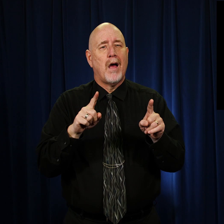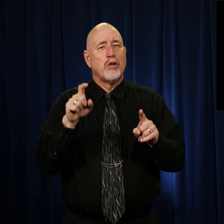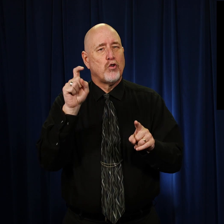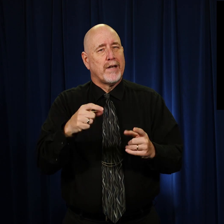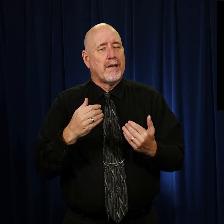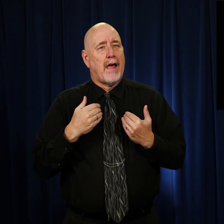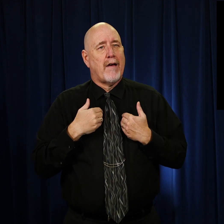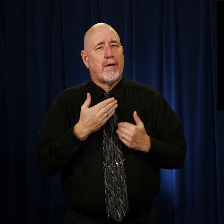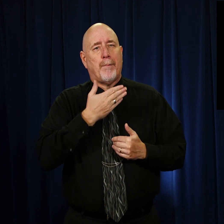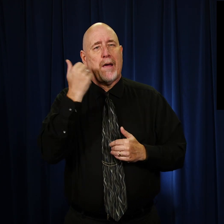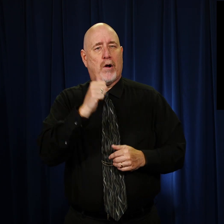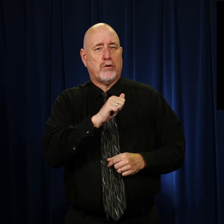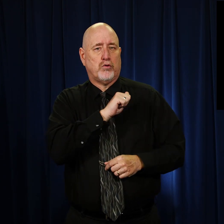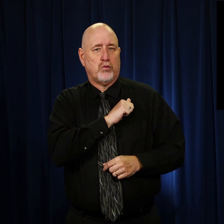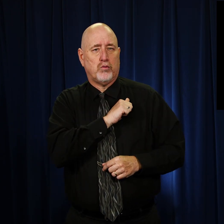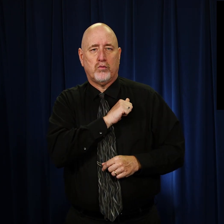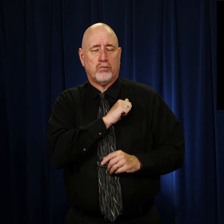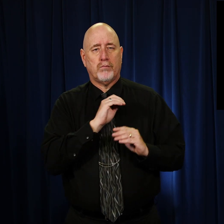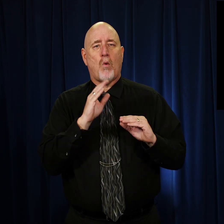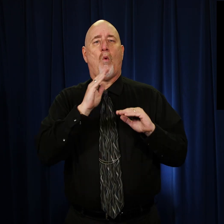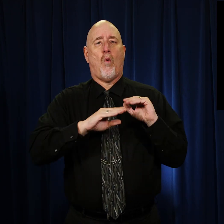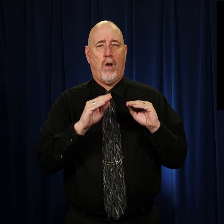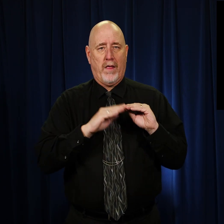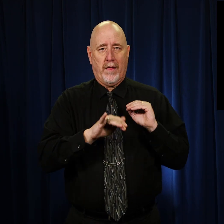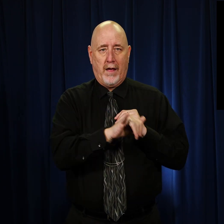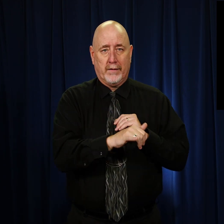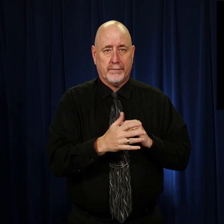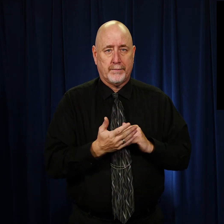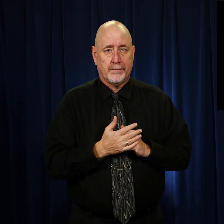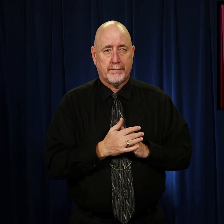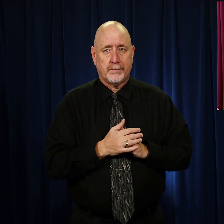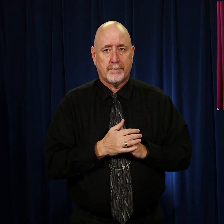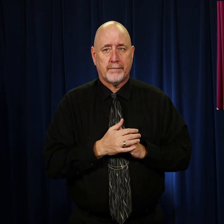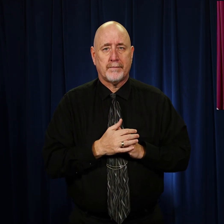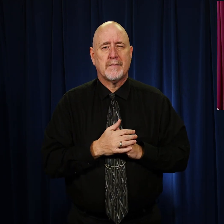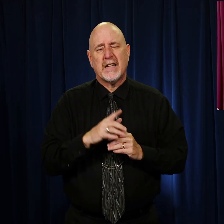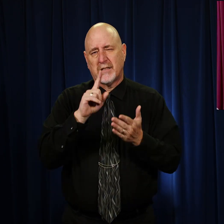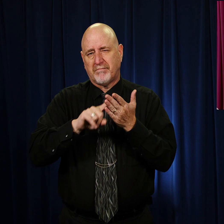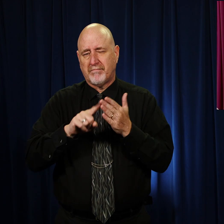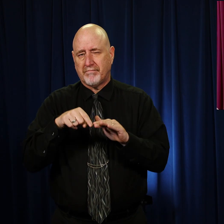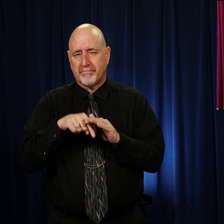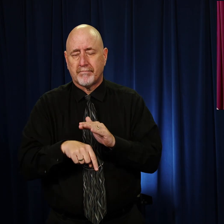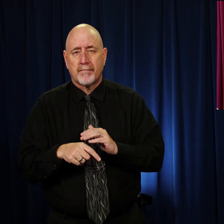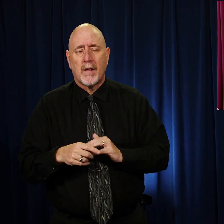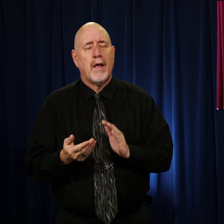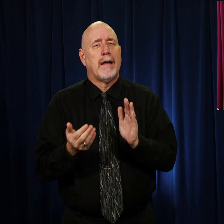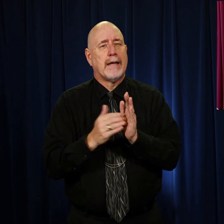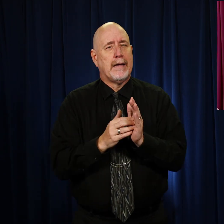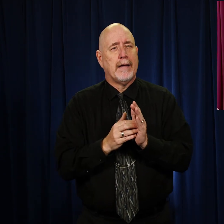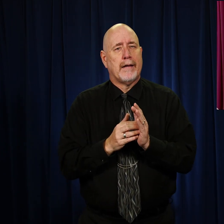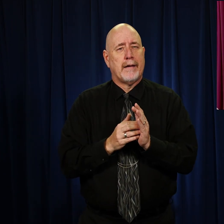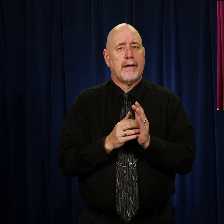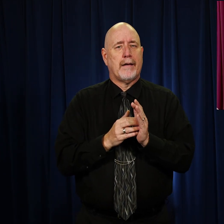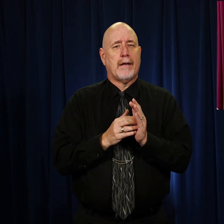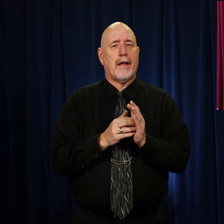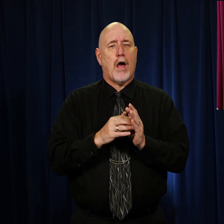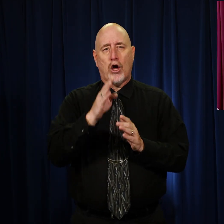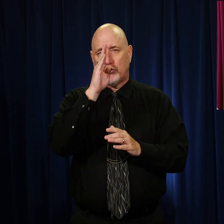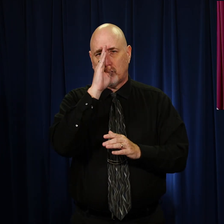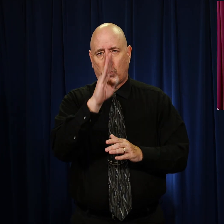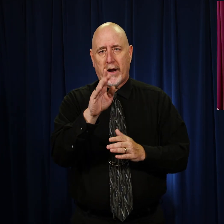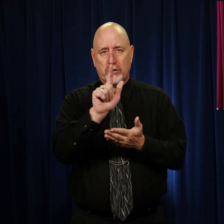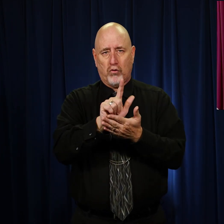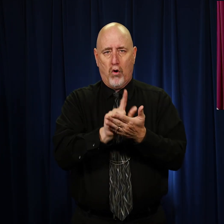need to have a better attitude than that. All right? Let's pursue this a little bit. Once again, we're looking at a